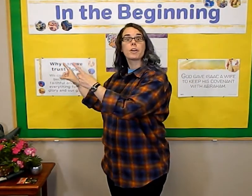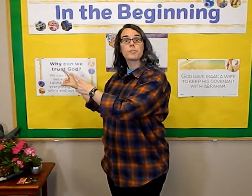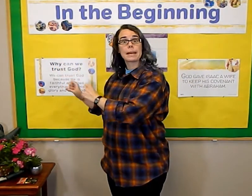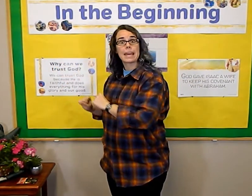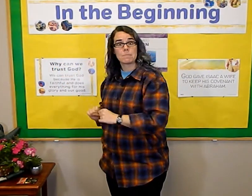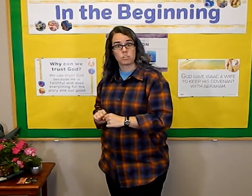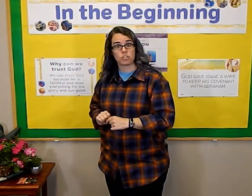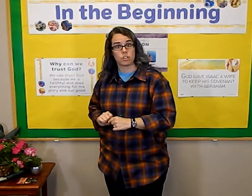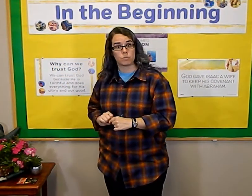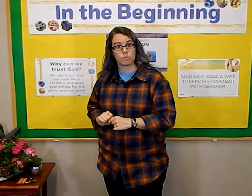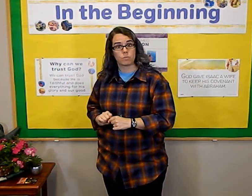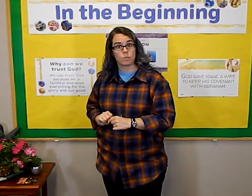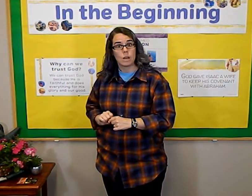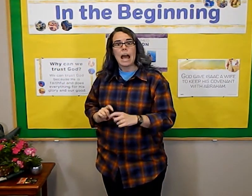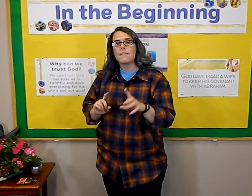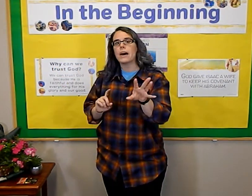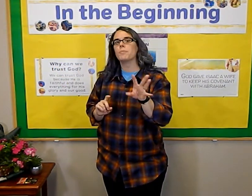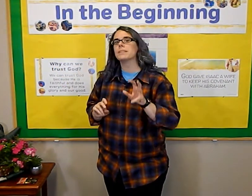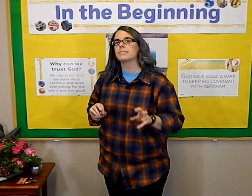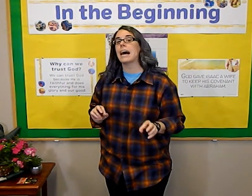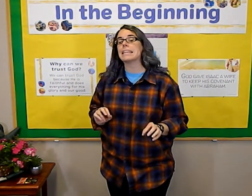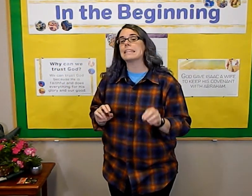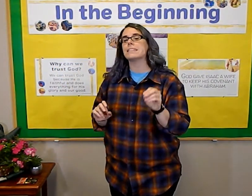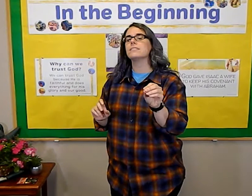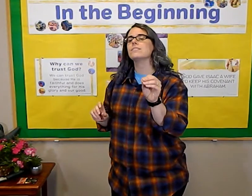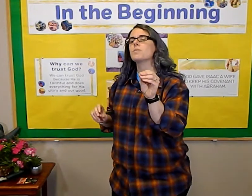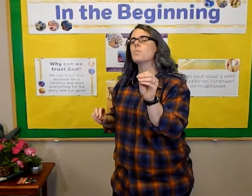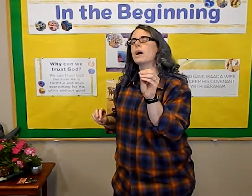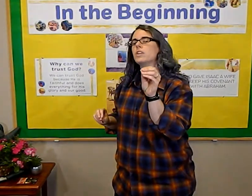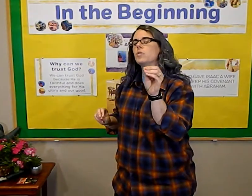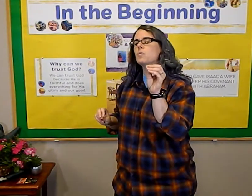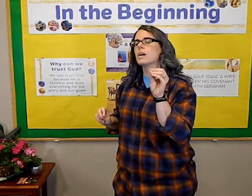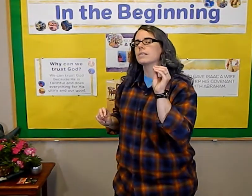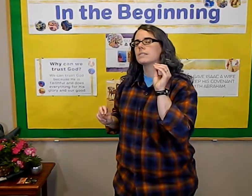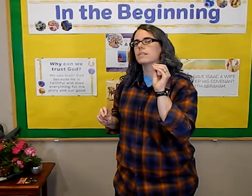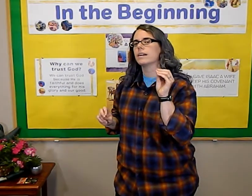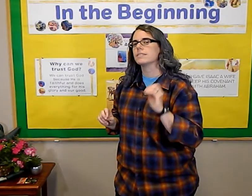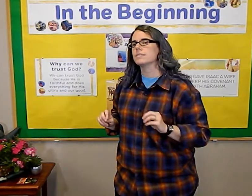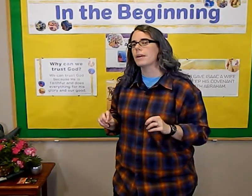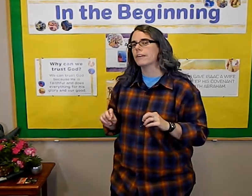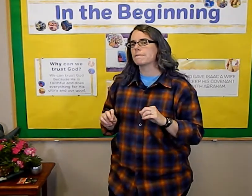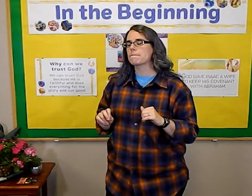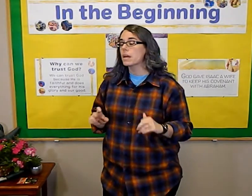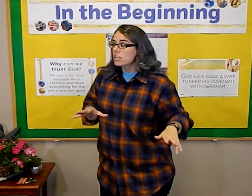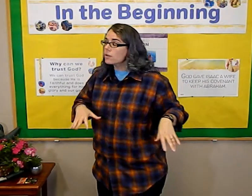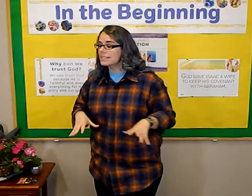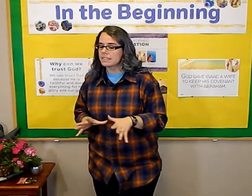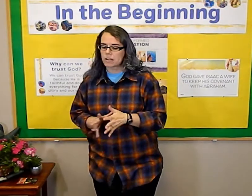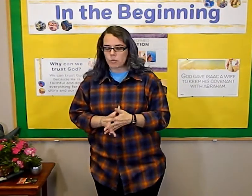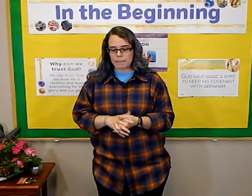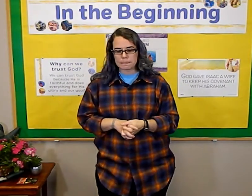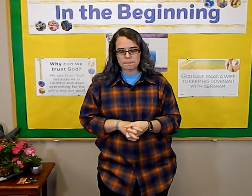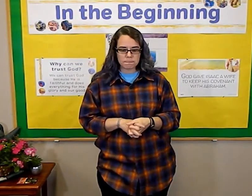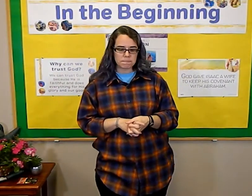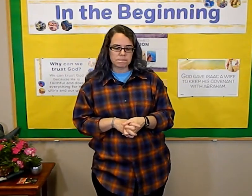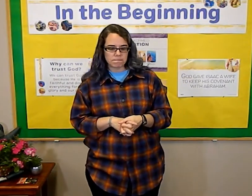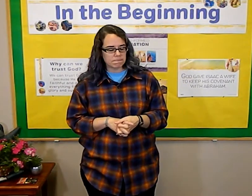my camels too. And that'll be a sign that this is the one you want Isaac to marry. So he sits down to wait.